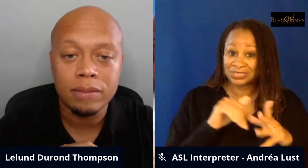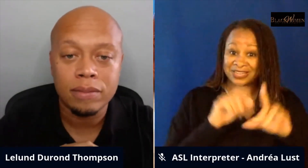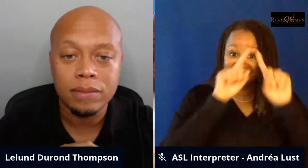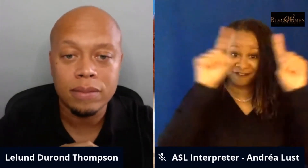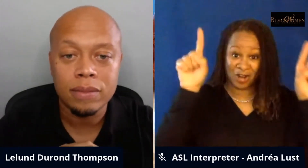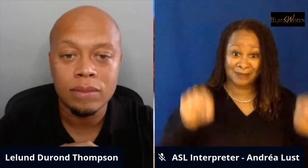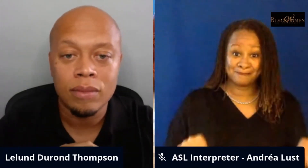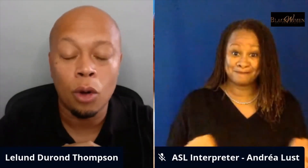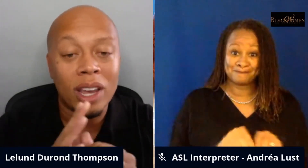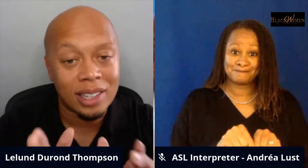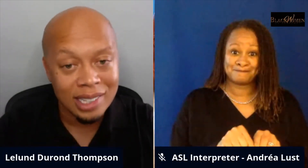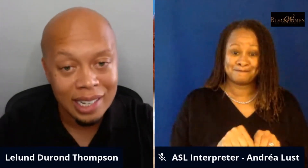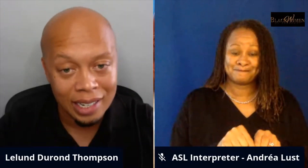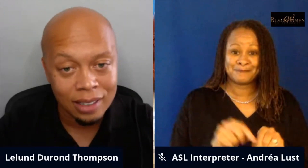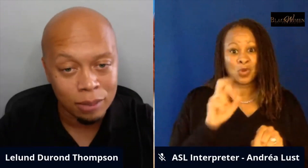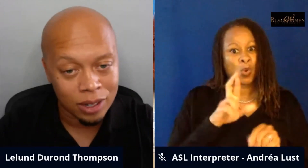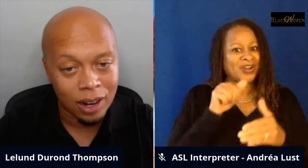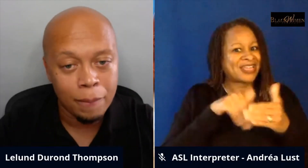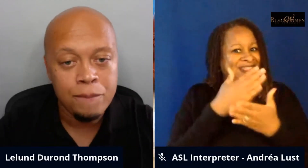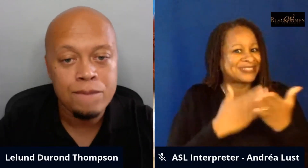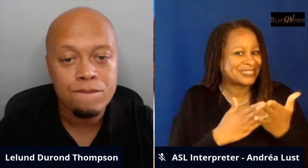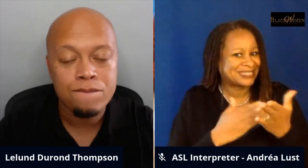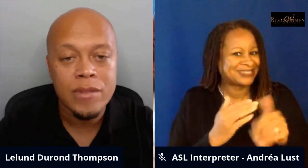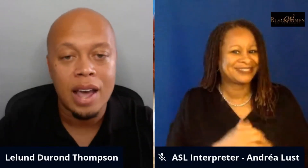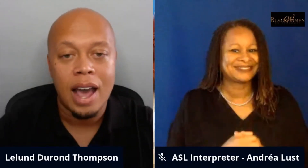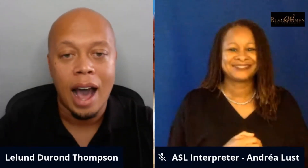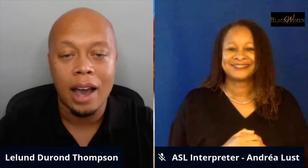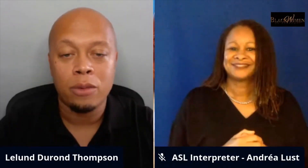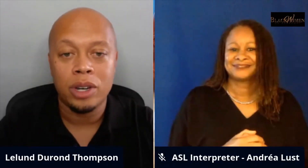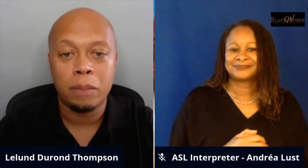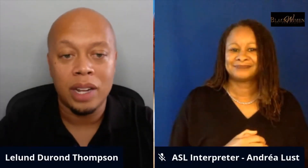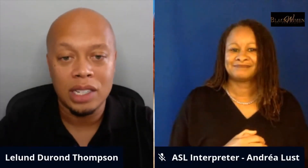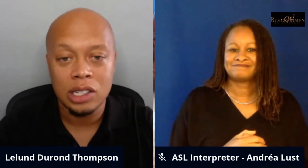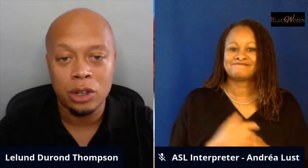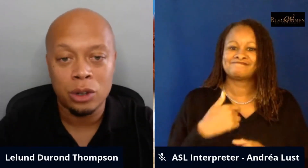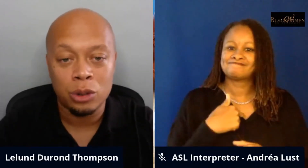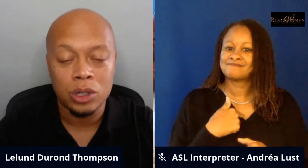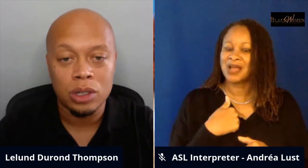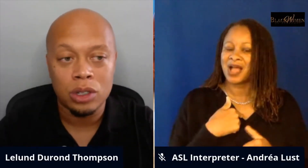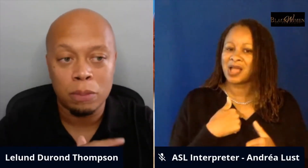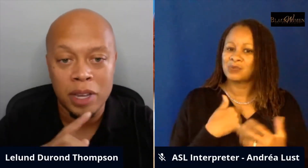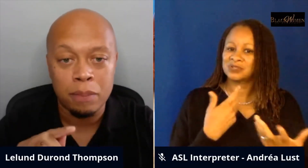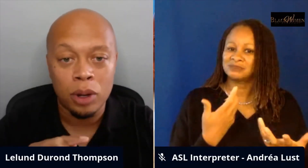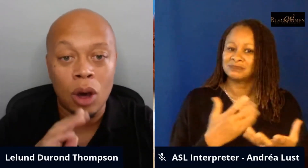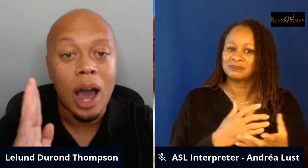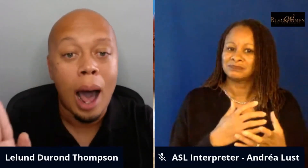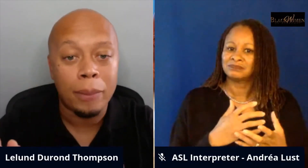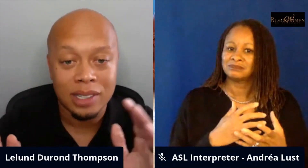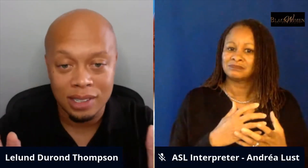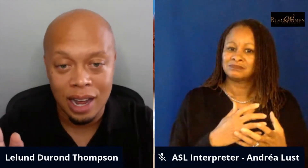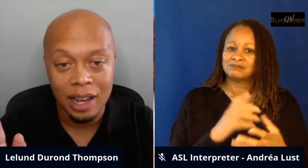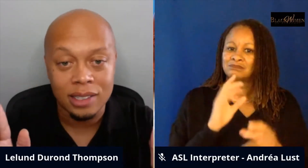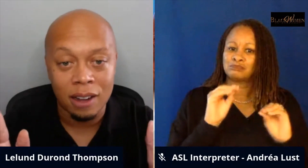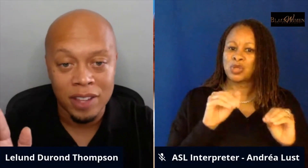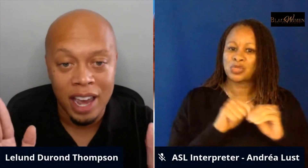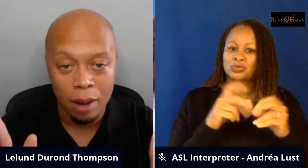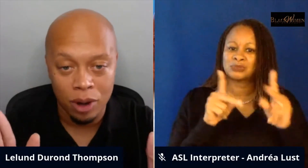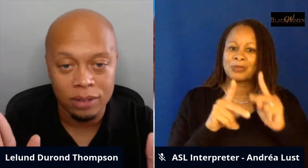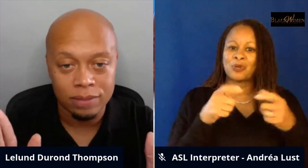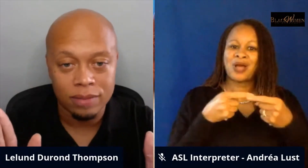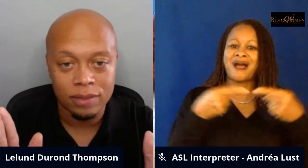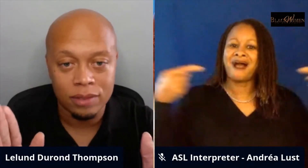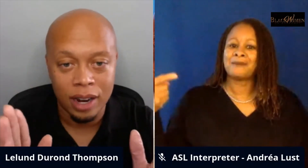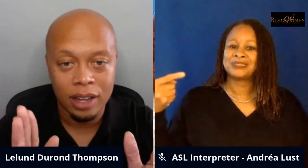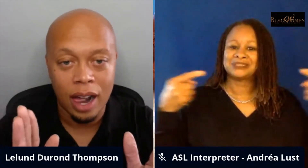frame or in the scene, I'm sorry, I would place those people on opposite sides of the